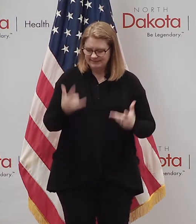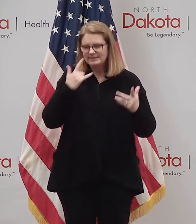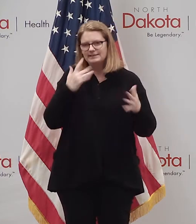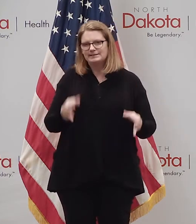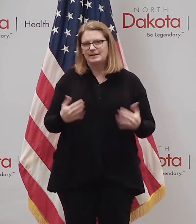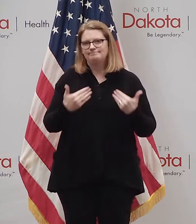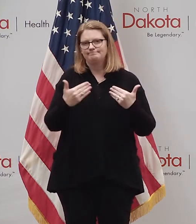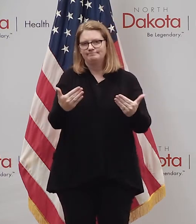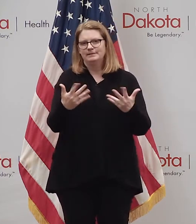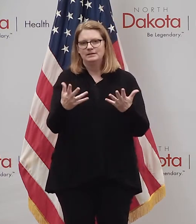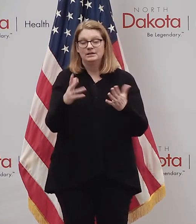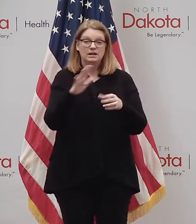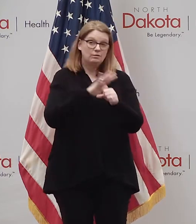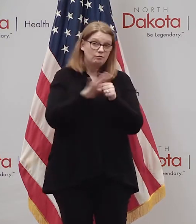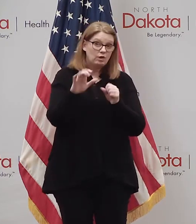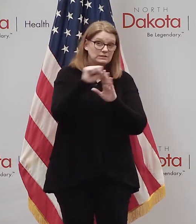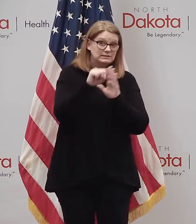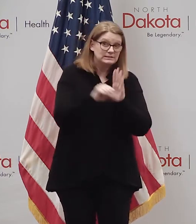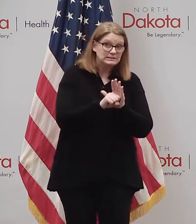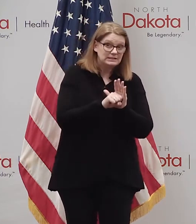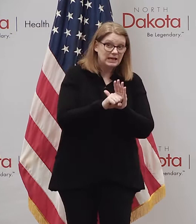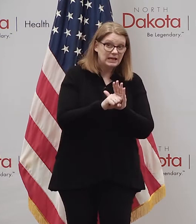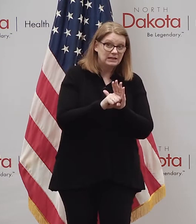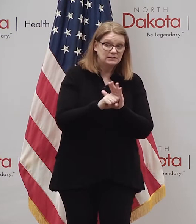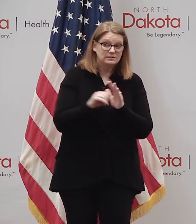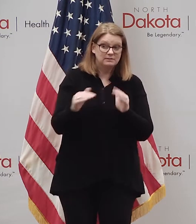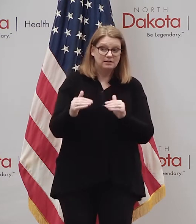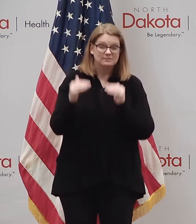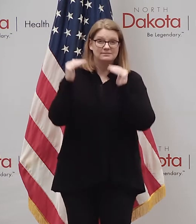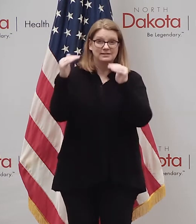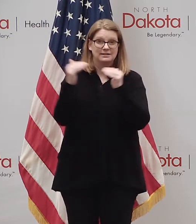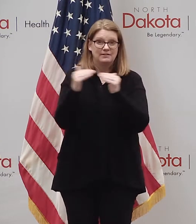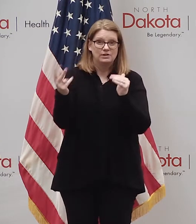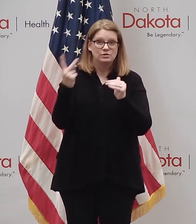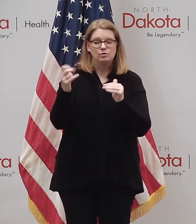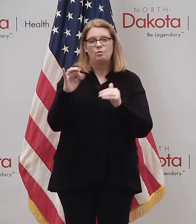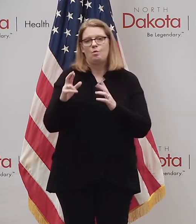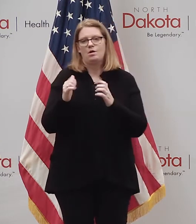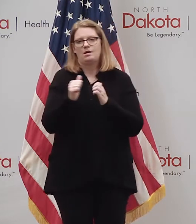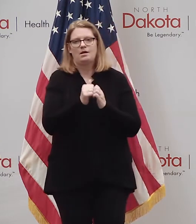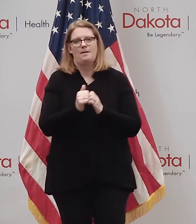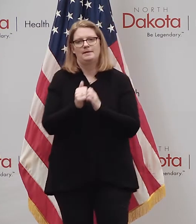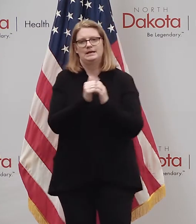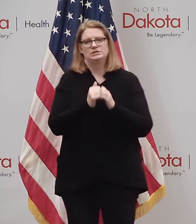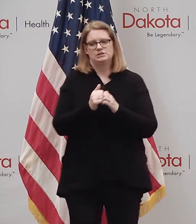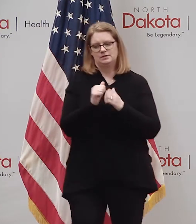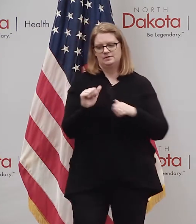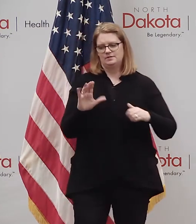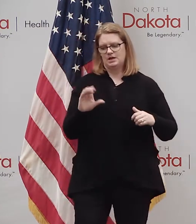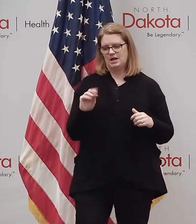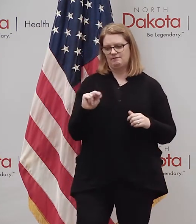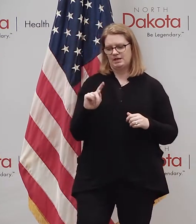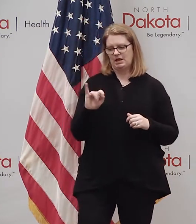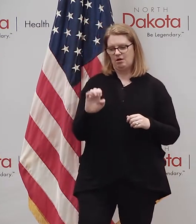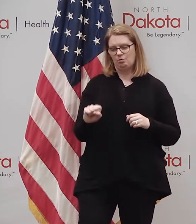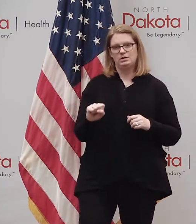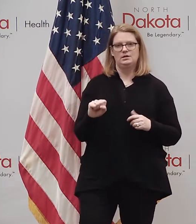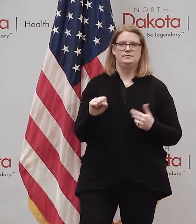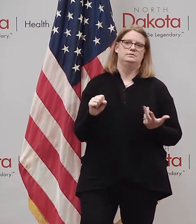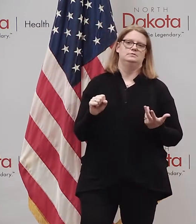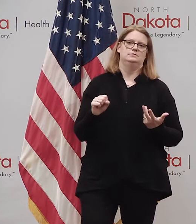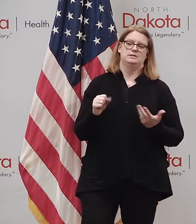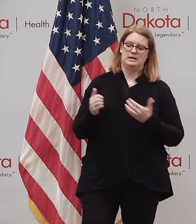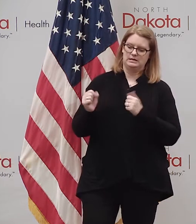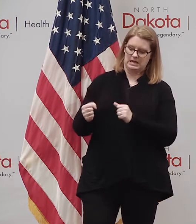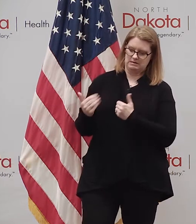whether we do it on a state, an entire state, to the level two, or whether we do it a combination of counties that may go